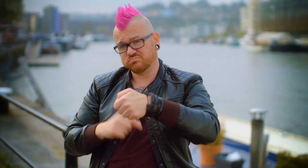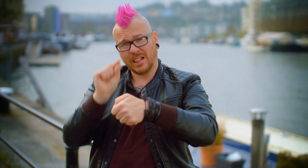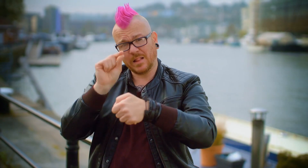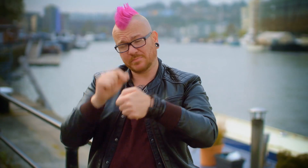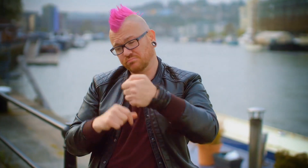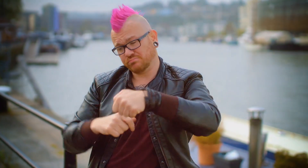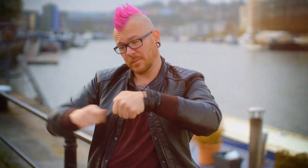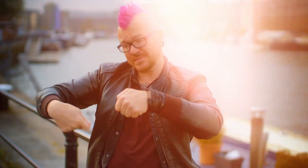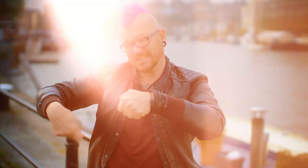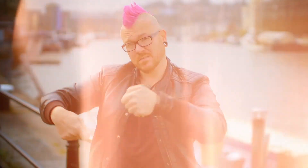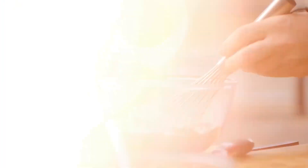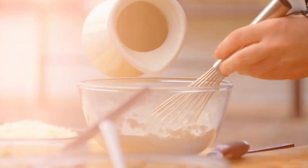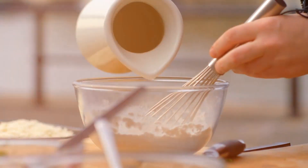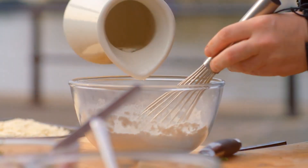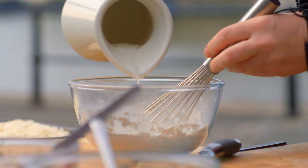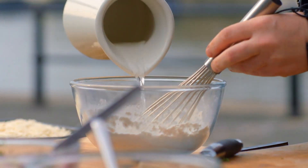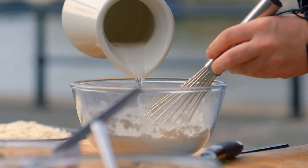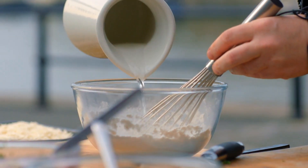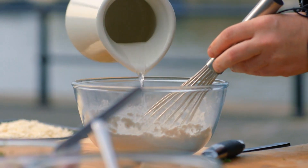together with water, just a splash.